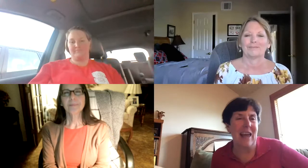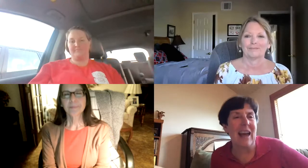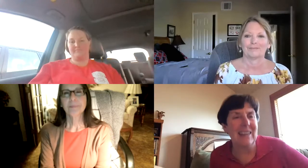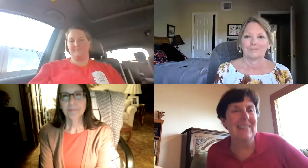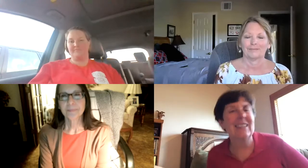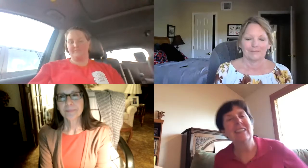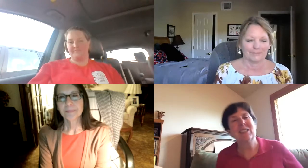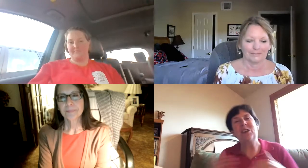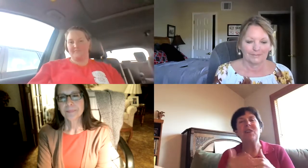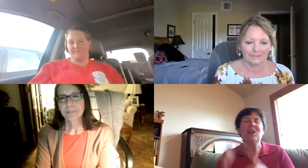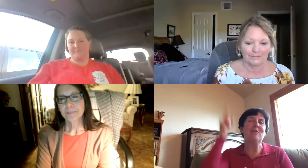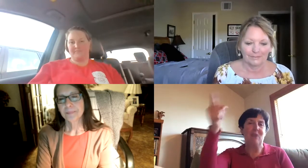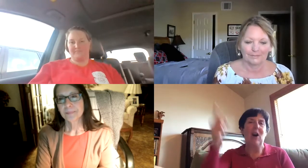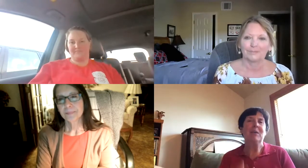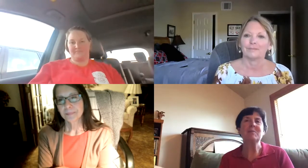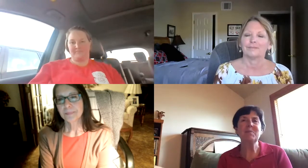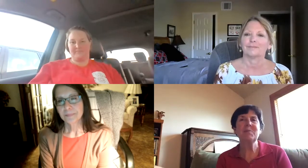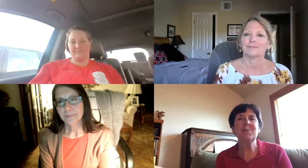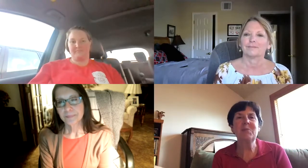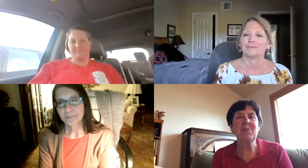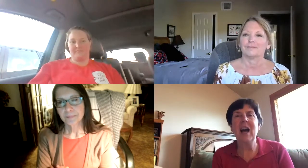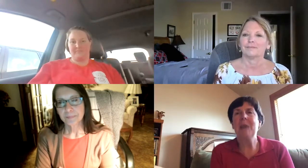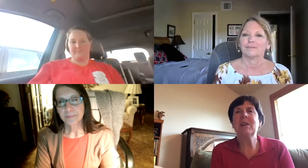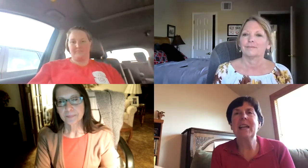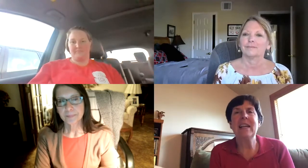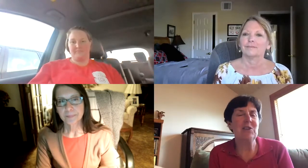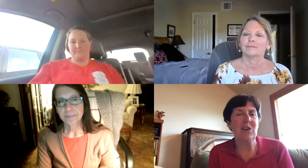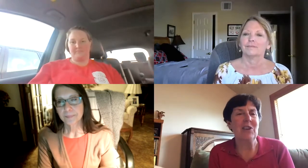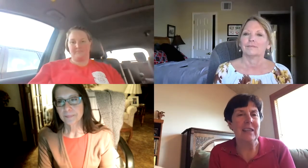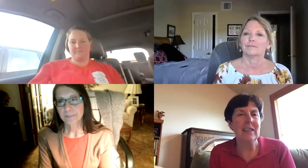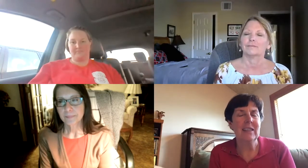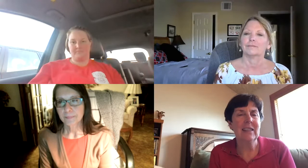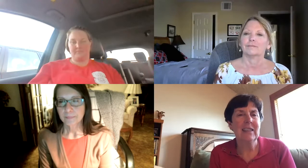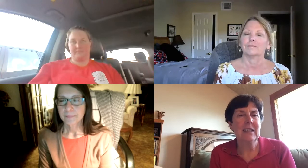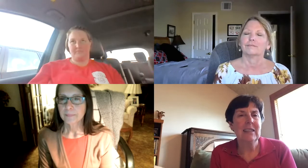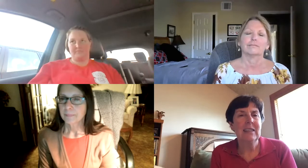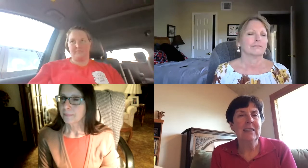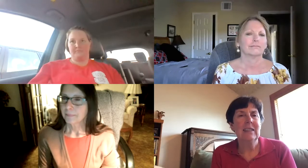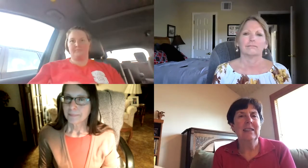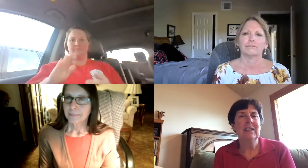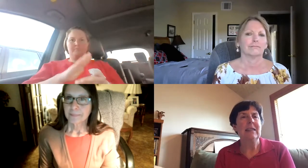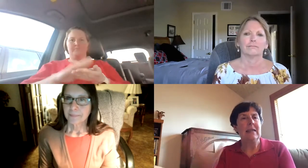you would use that. So near and far. Clean and dirty.